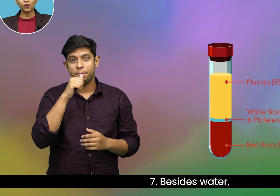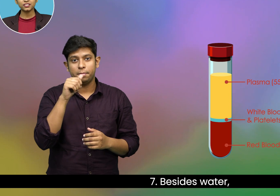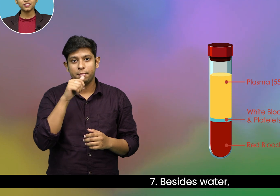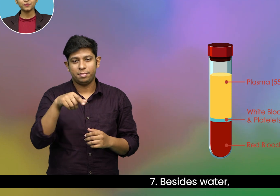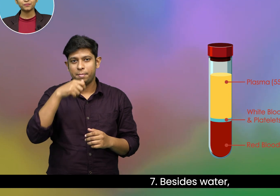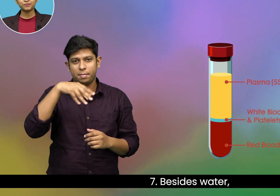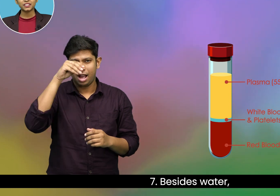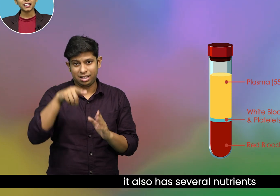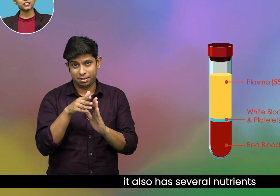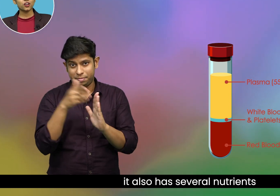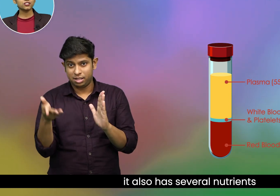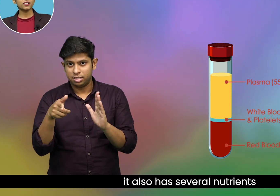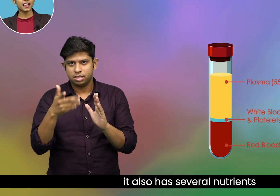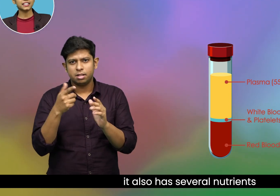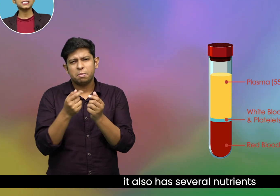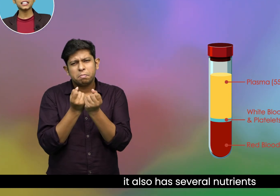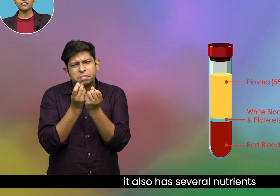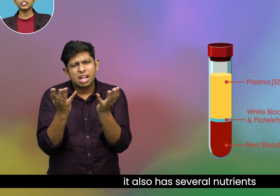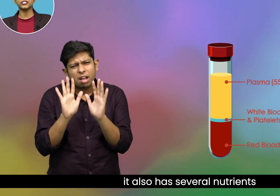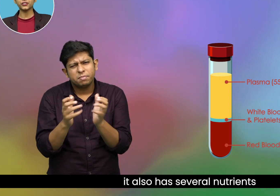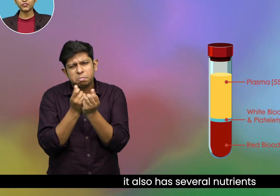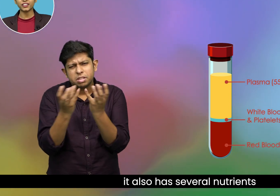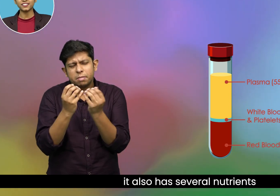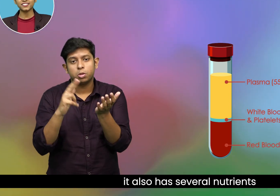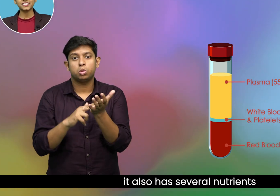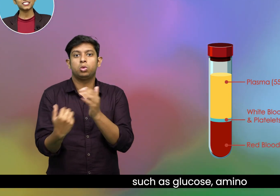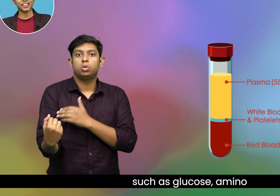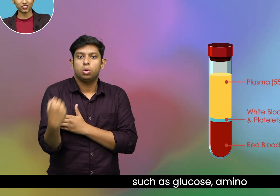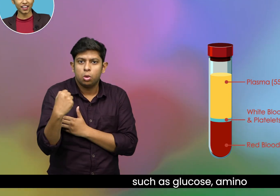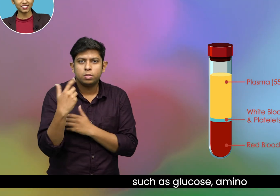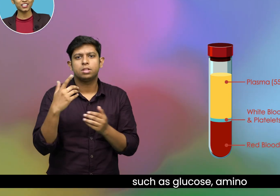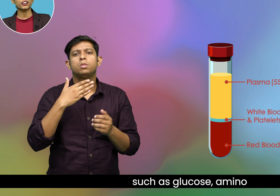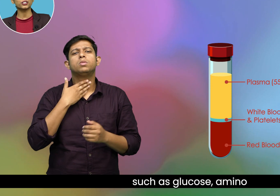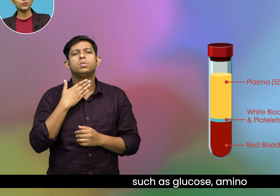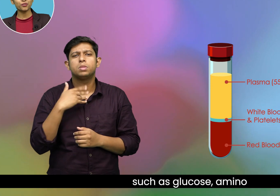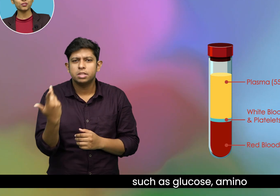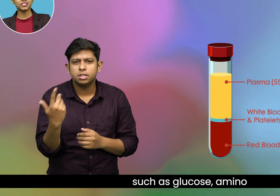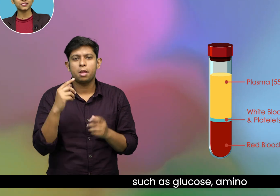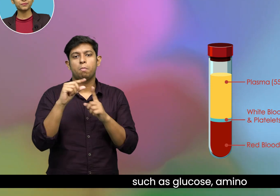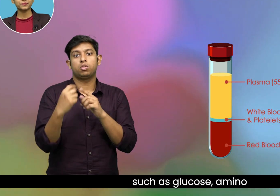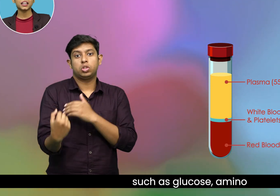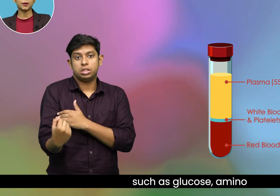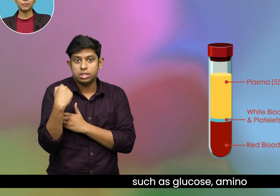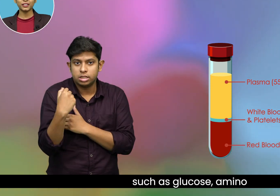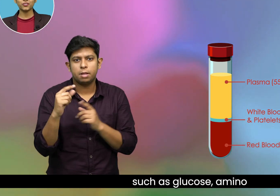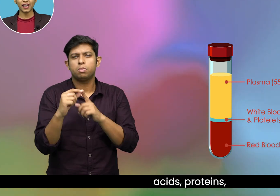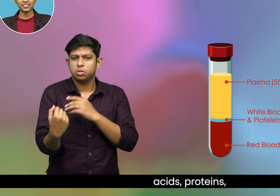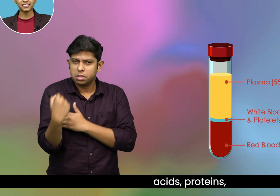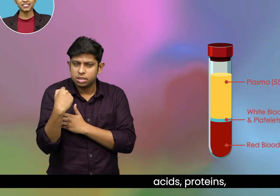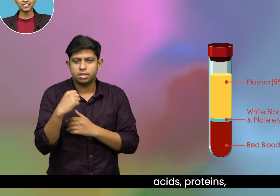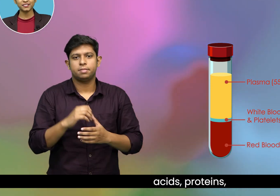Besides water, it also has several nutrients such as glucose,